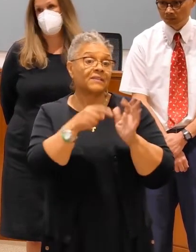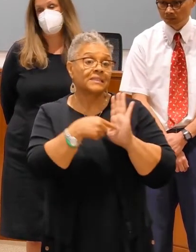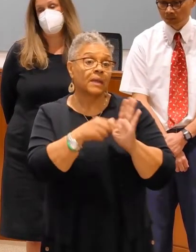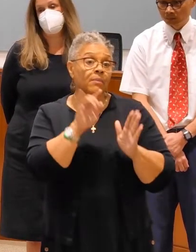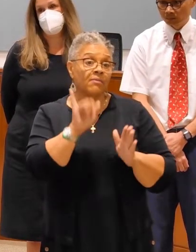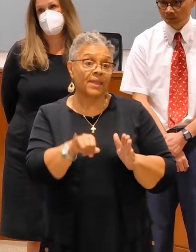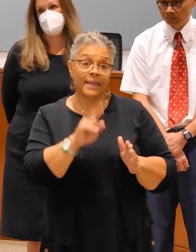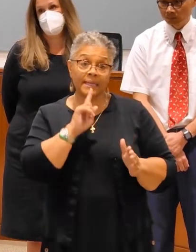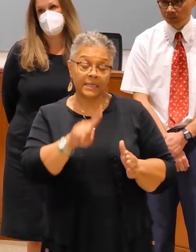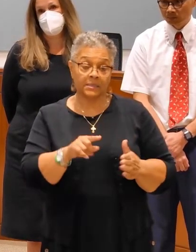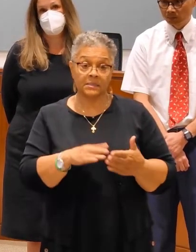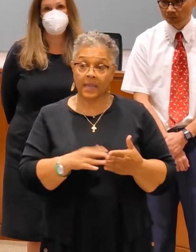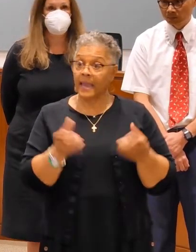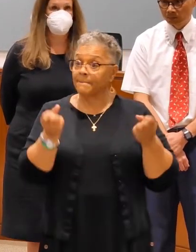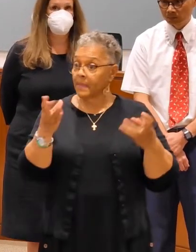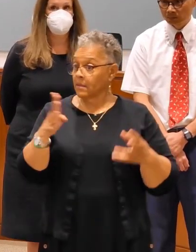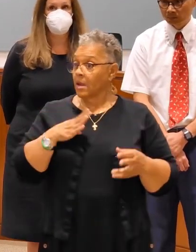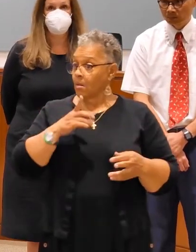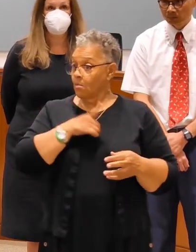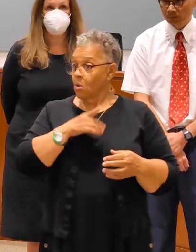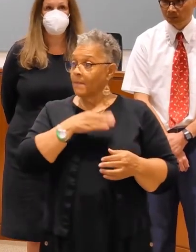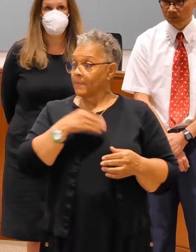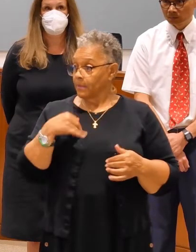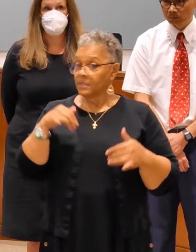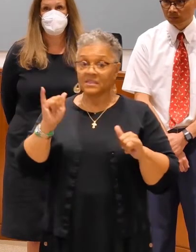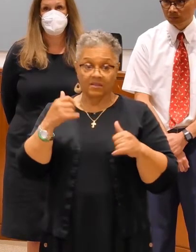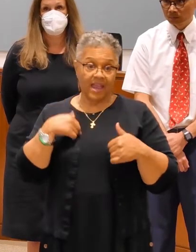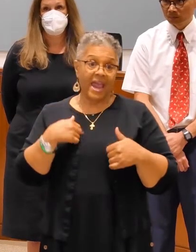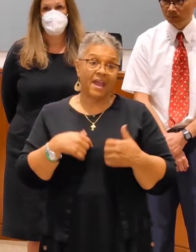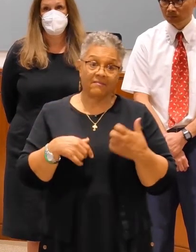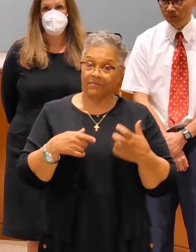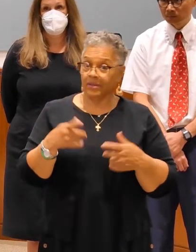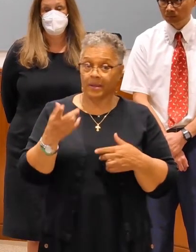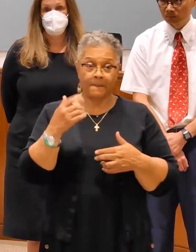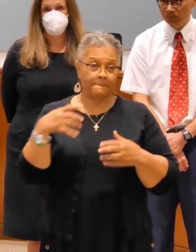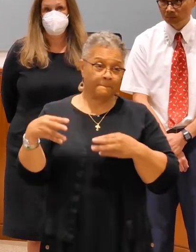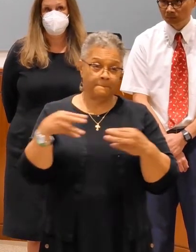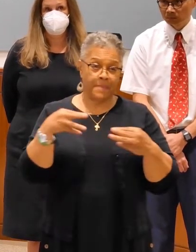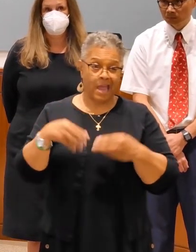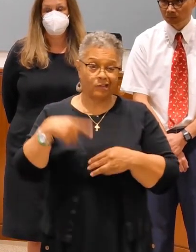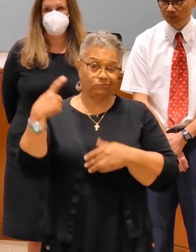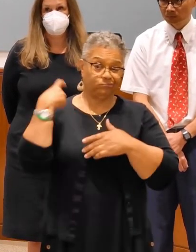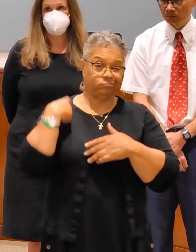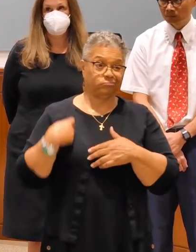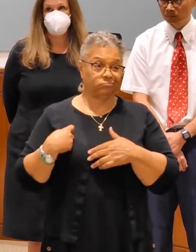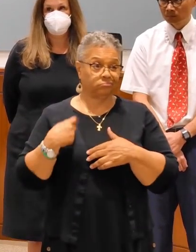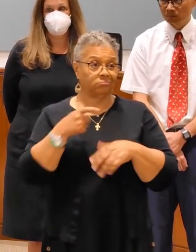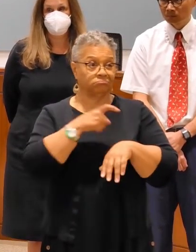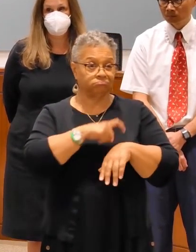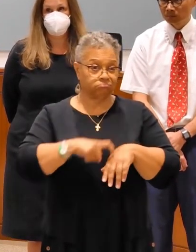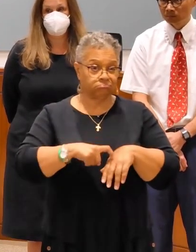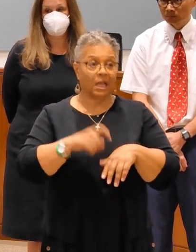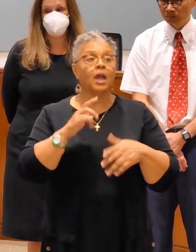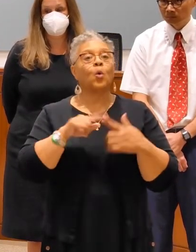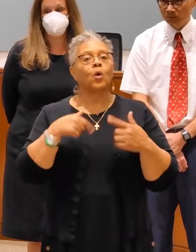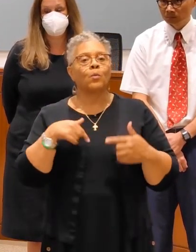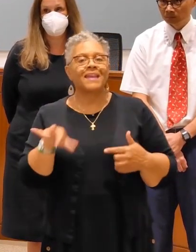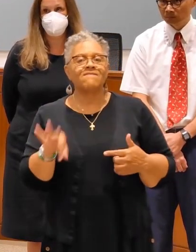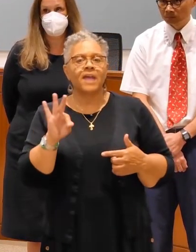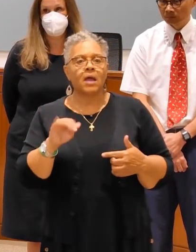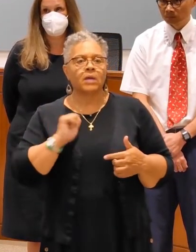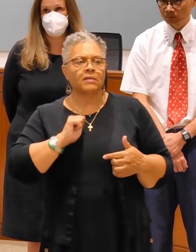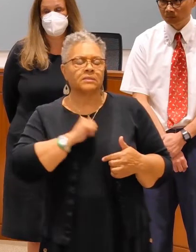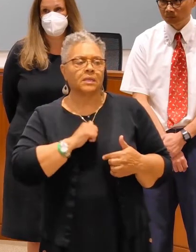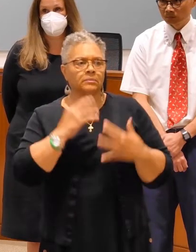is, and many of the board members in here still have the battle scars from it, is when we found ourselves